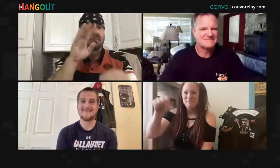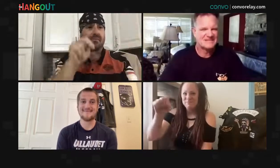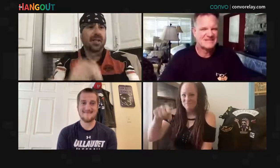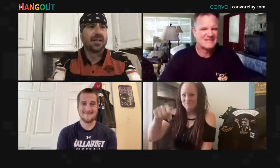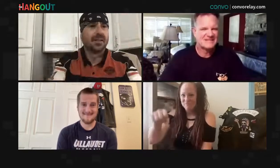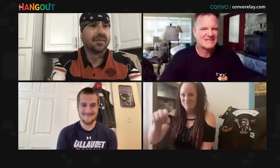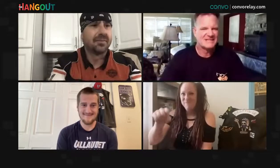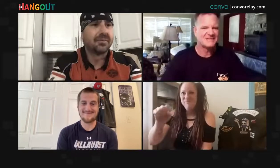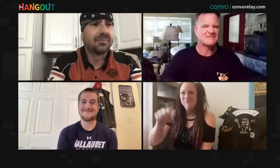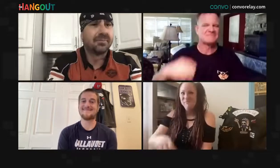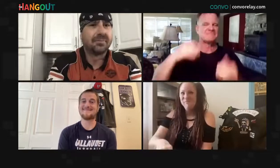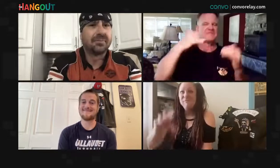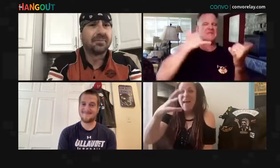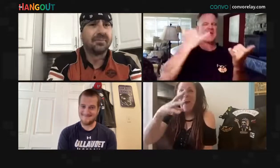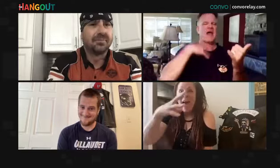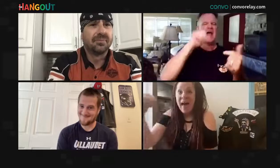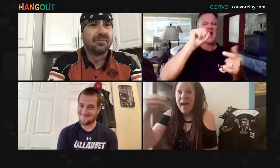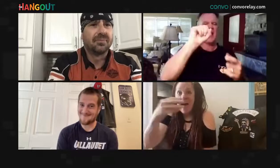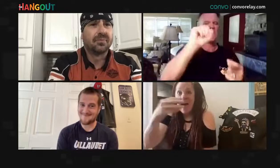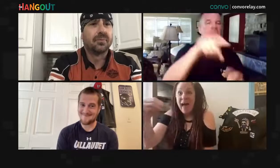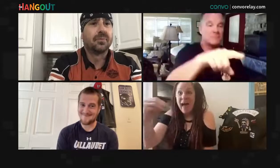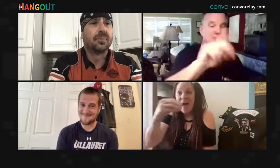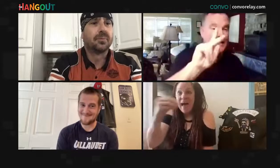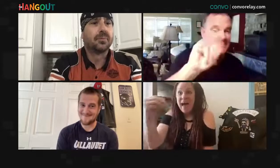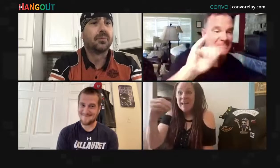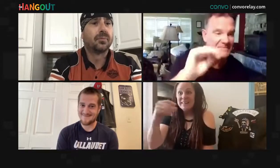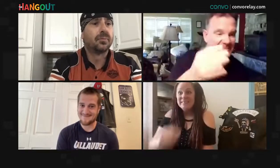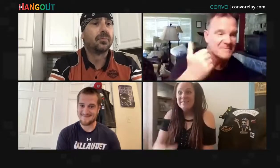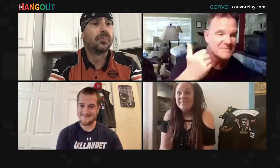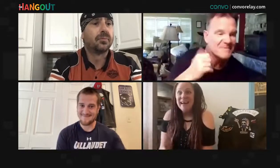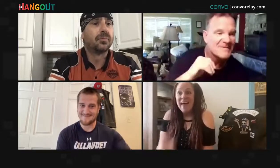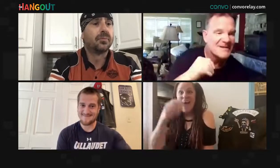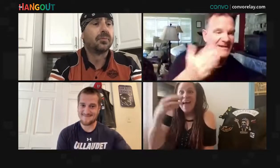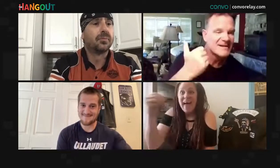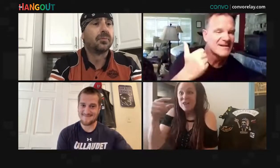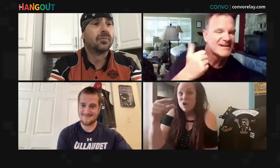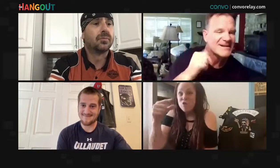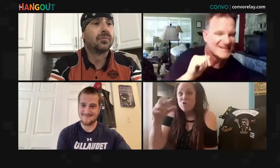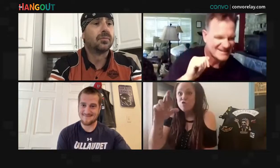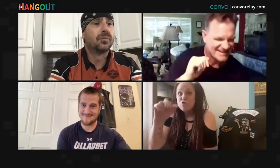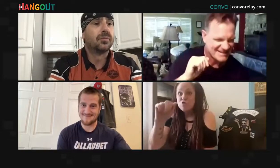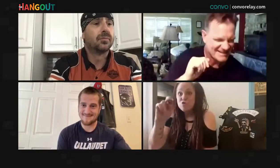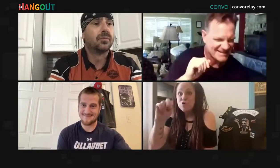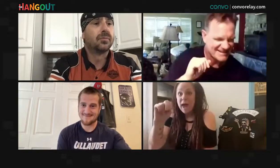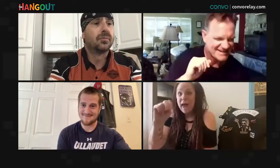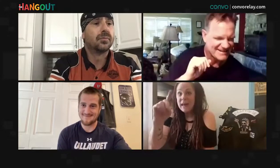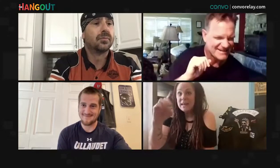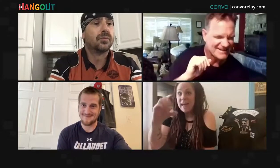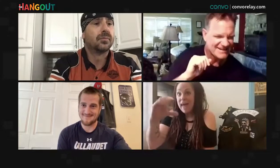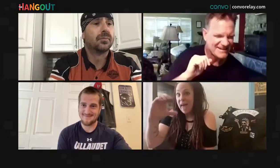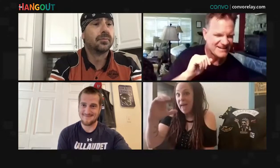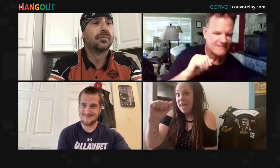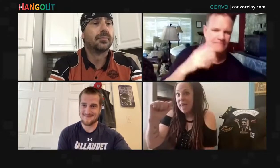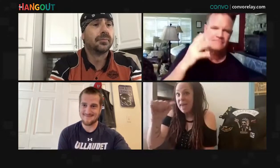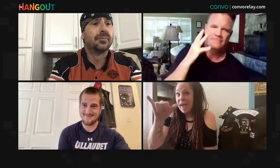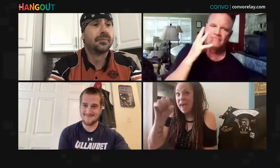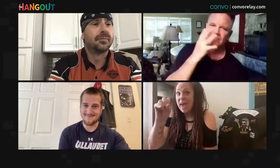thing over and over again. So it's nice to get out there Yes. and This change is the scenery a Kim. bit. And I just want to add too, Grand